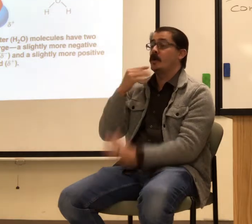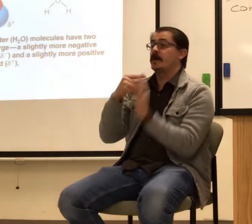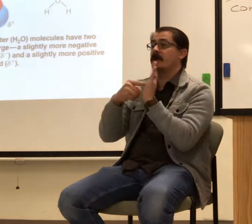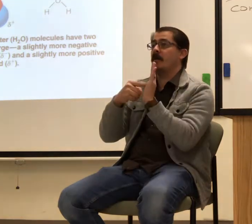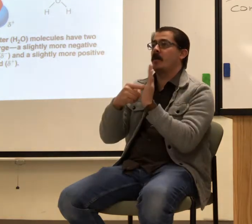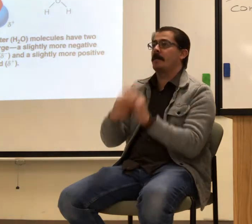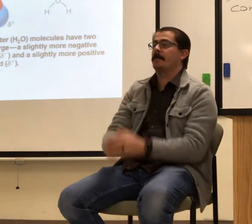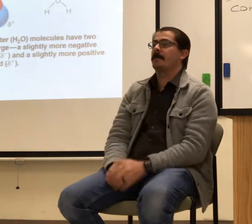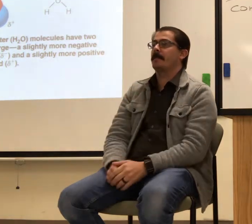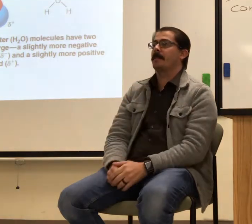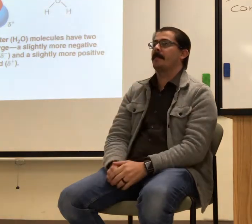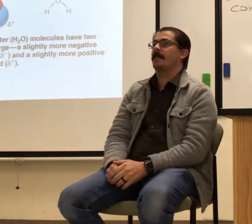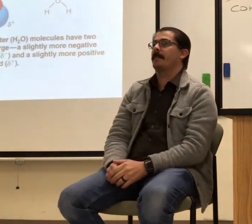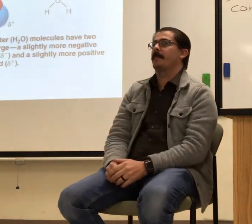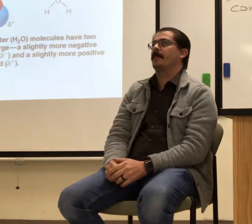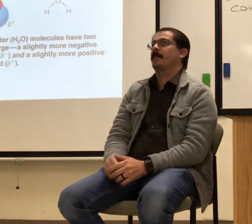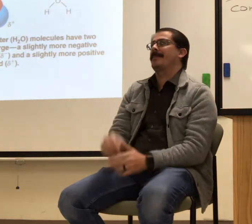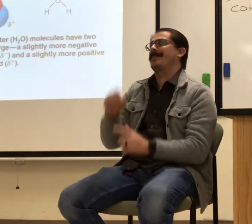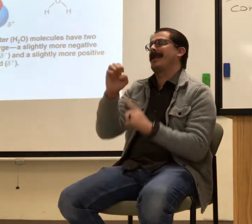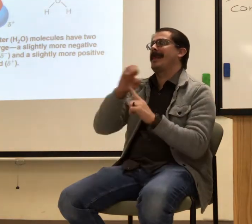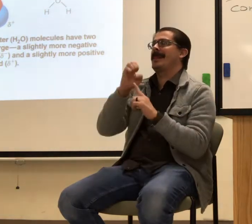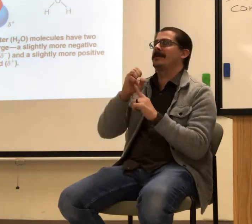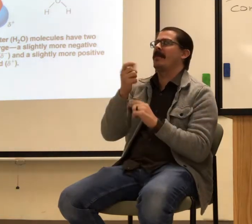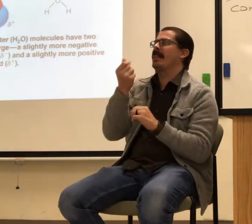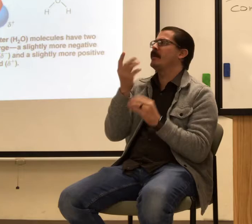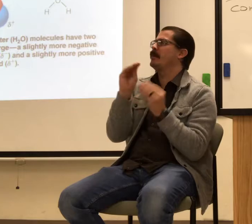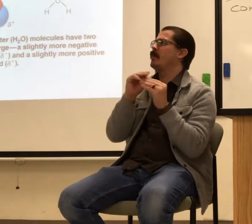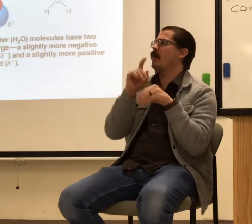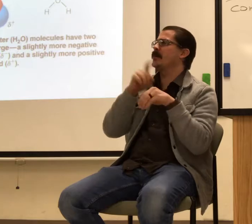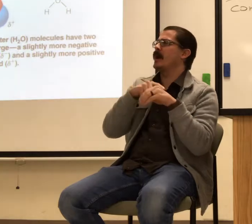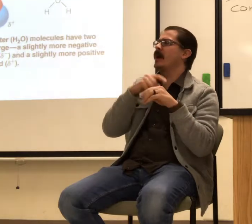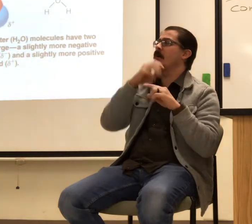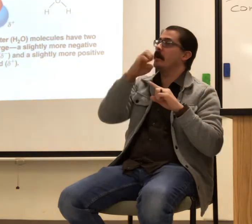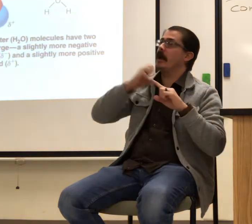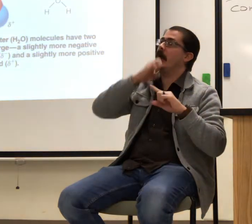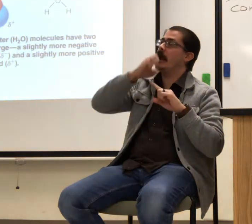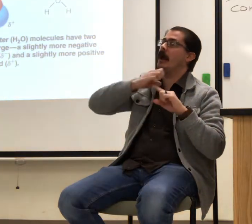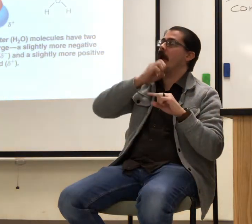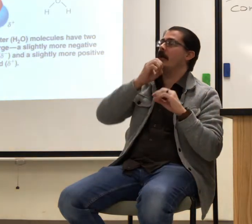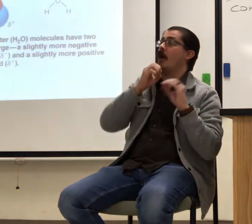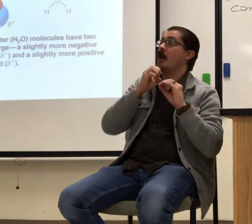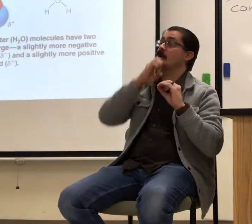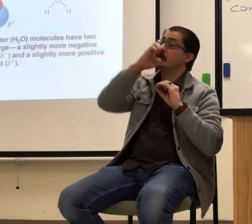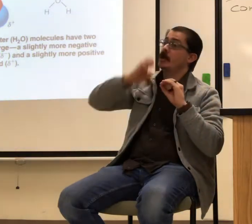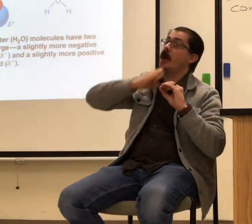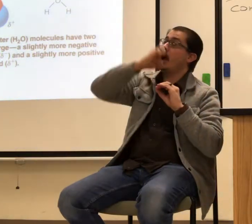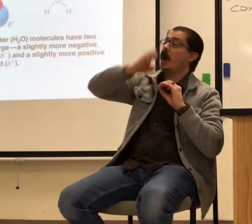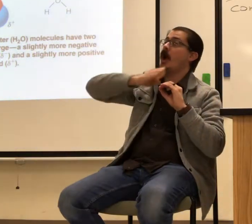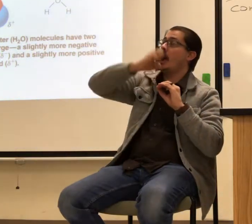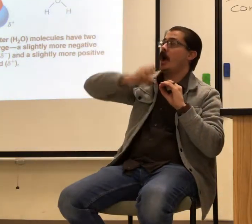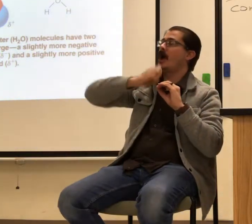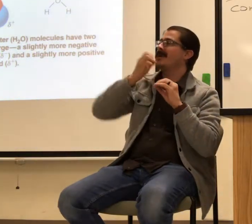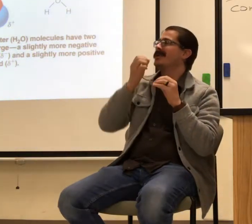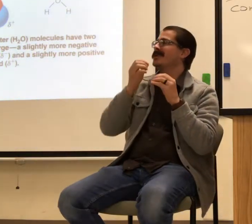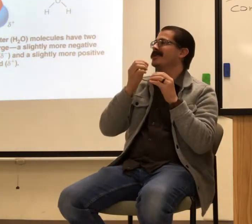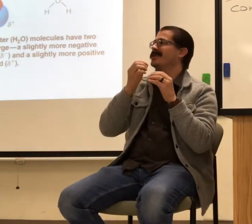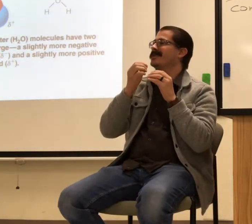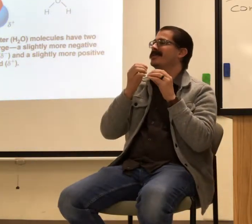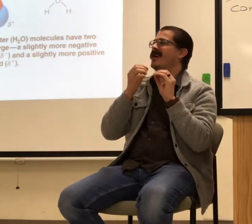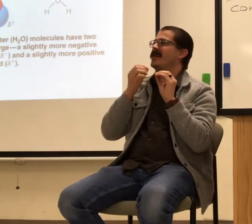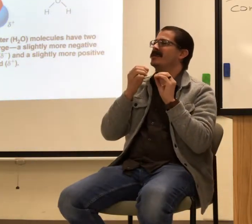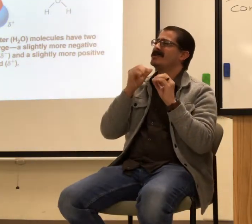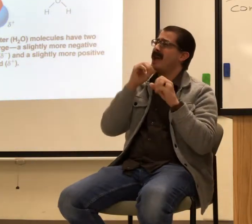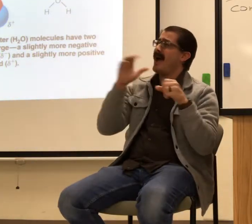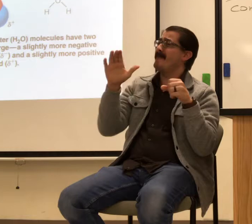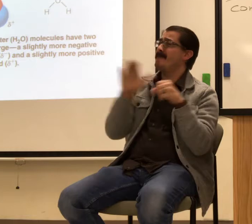where the electrons spend a little more time spinning around the oxygen, so the oxygen becomes not a full